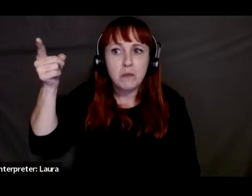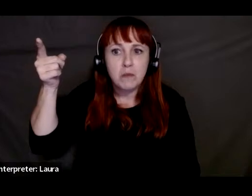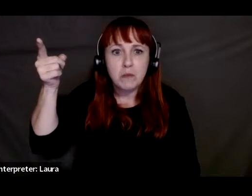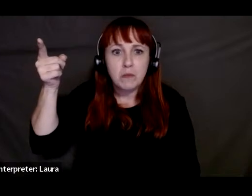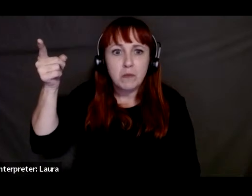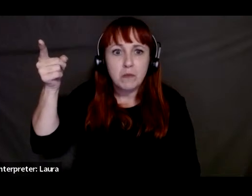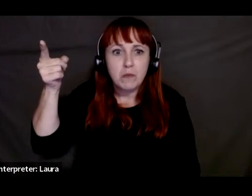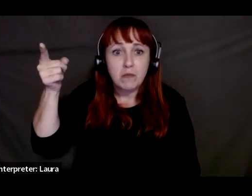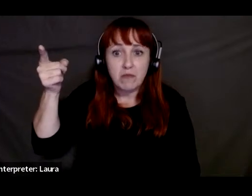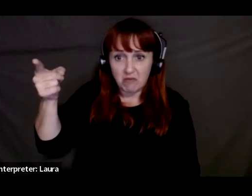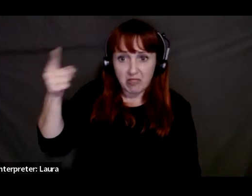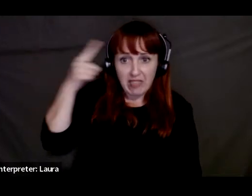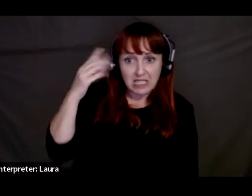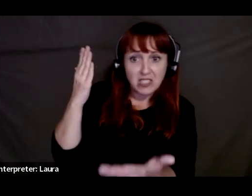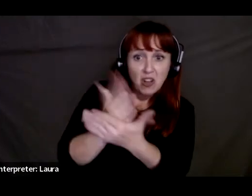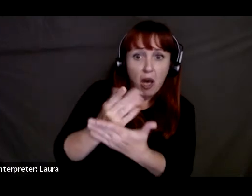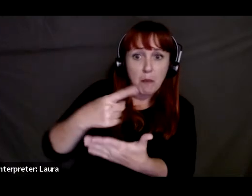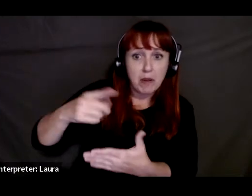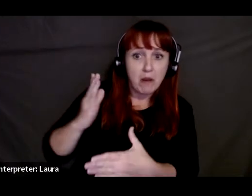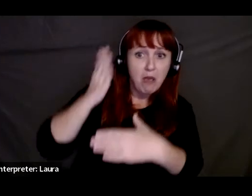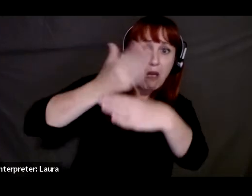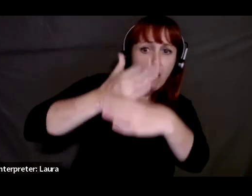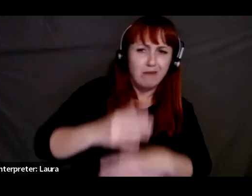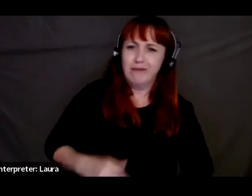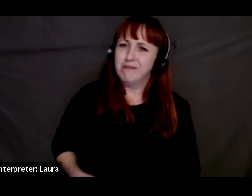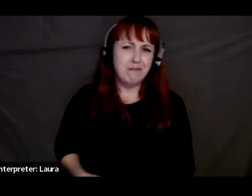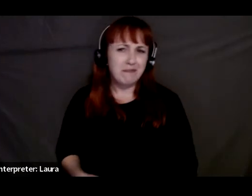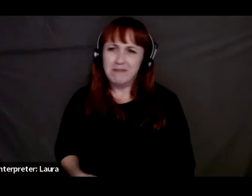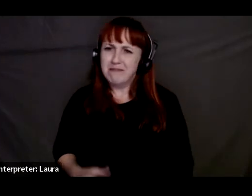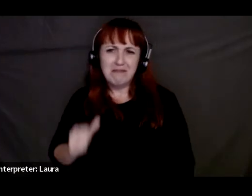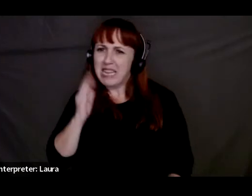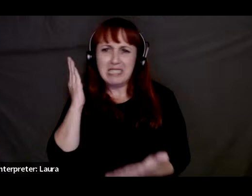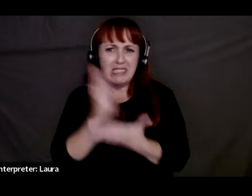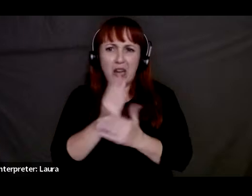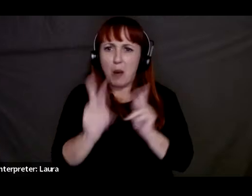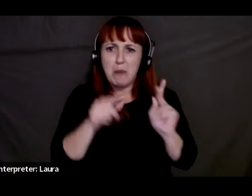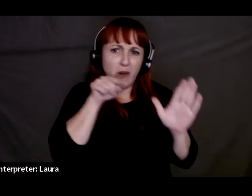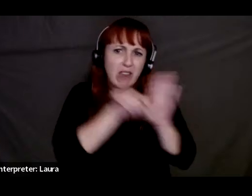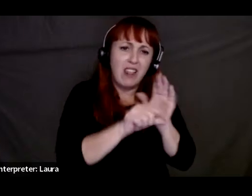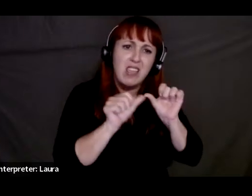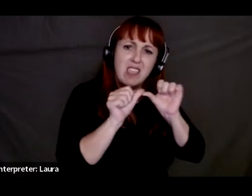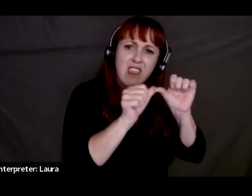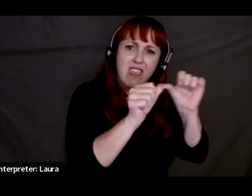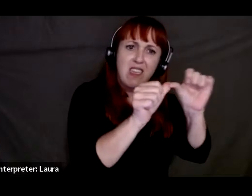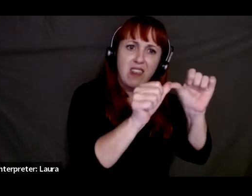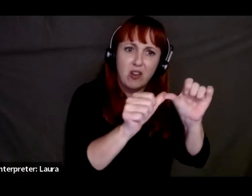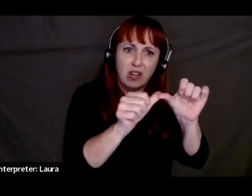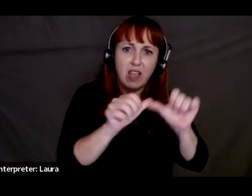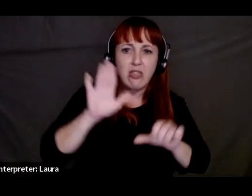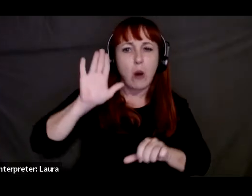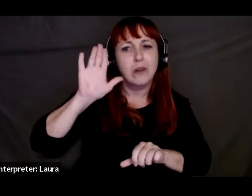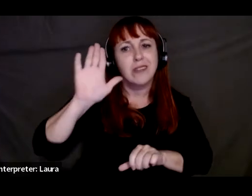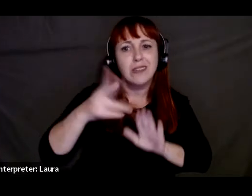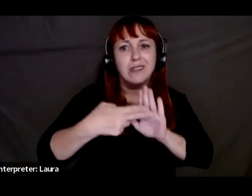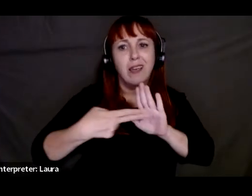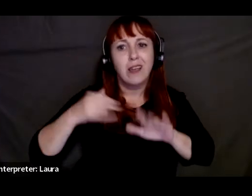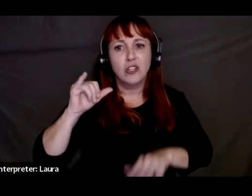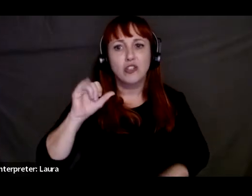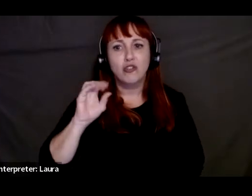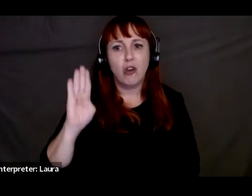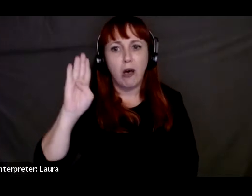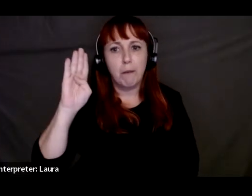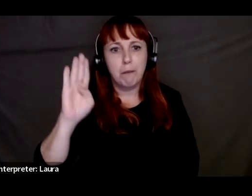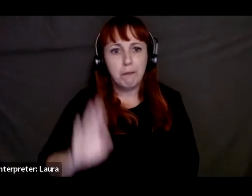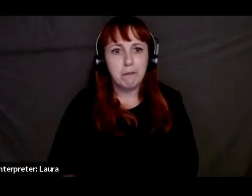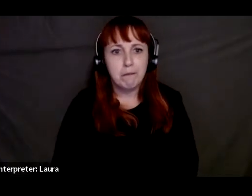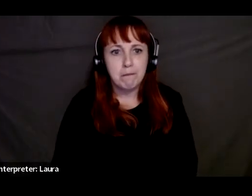But you think they stopped it? They didn't stop him from killing, because that was his job.